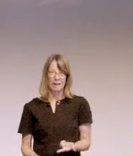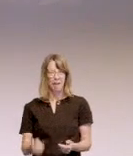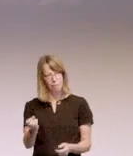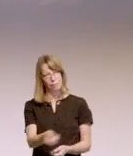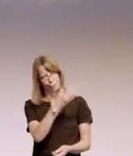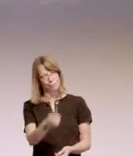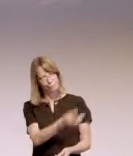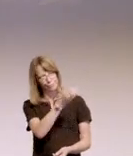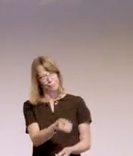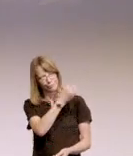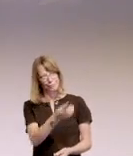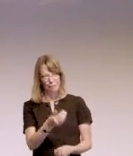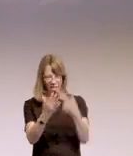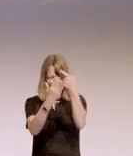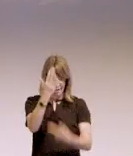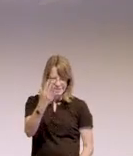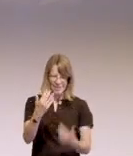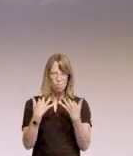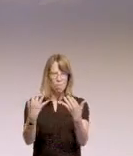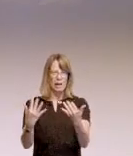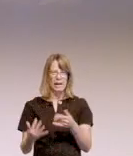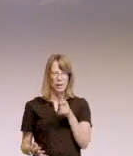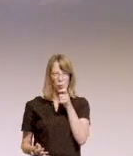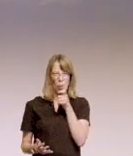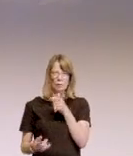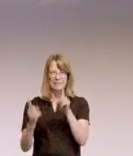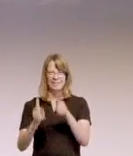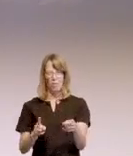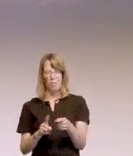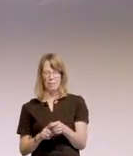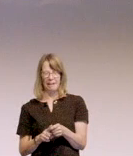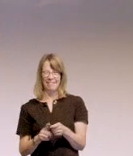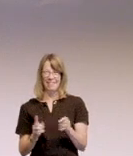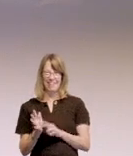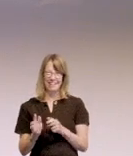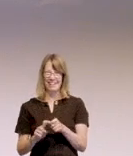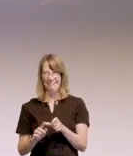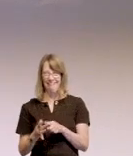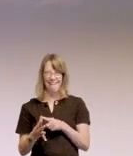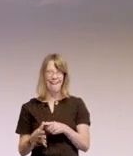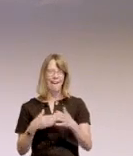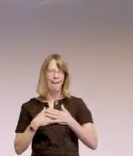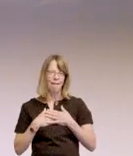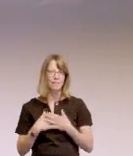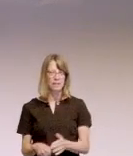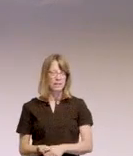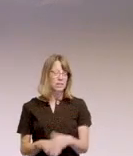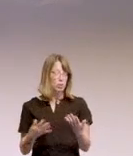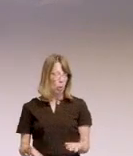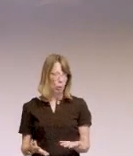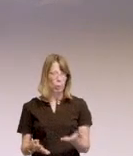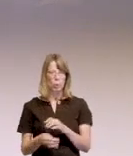at the NDIA. So the Planning Pathways Project was us, DB